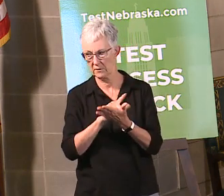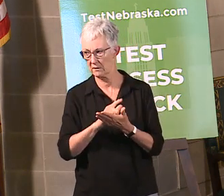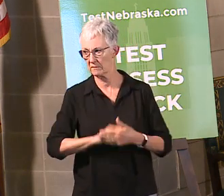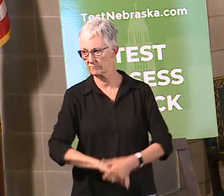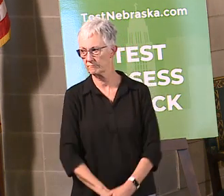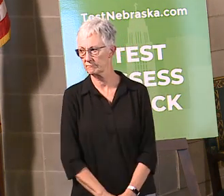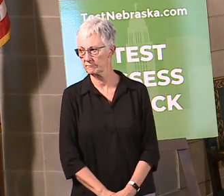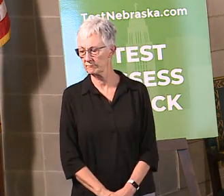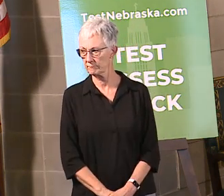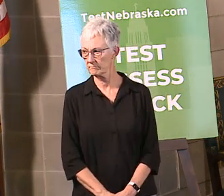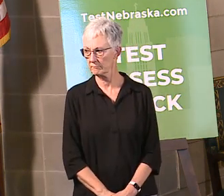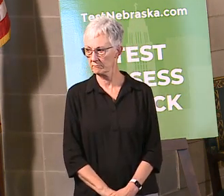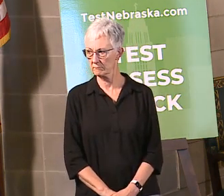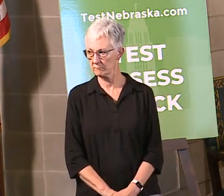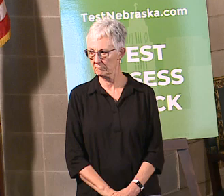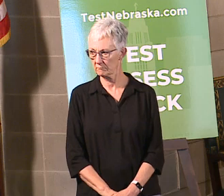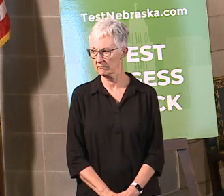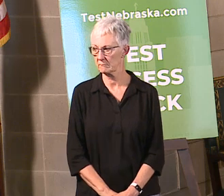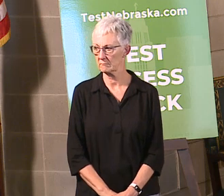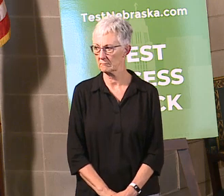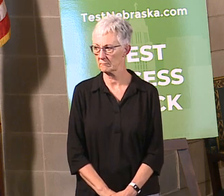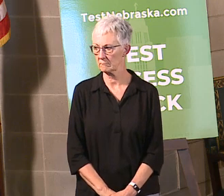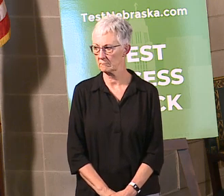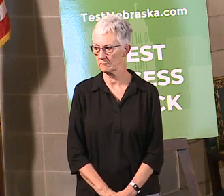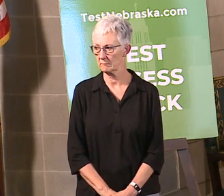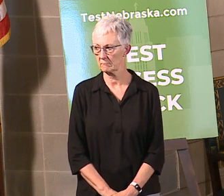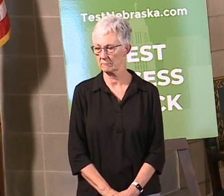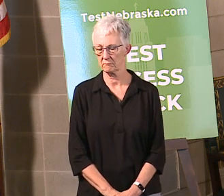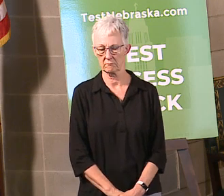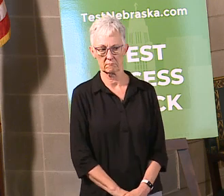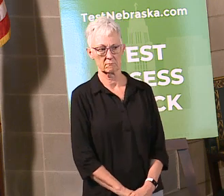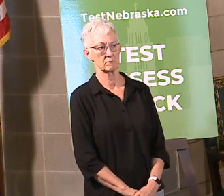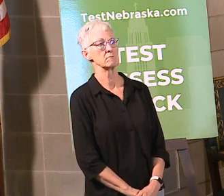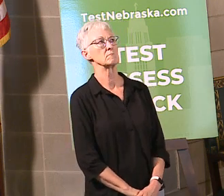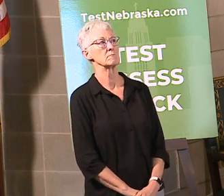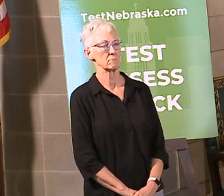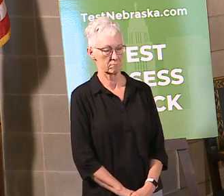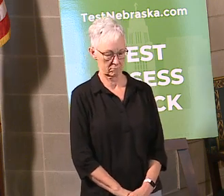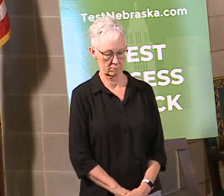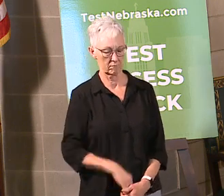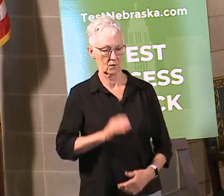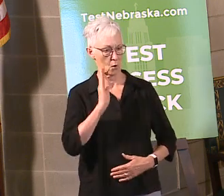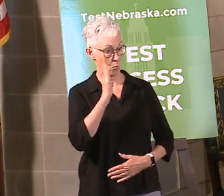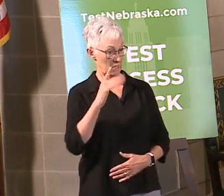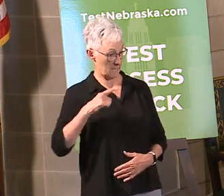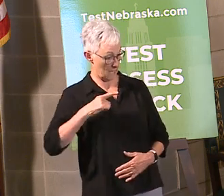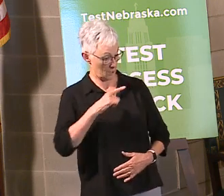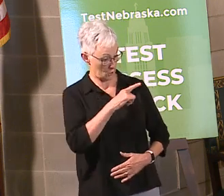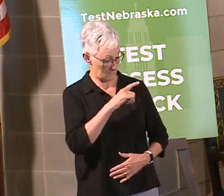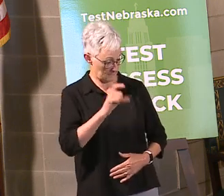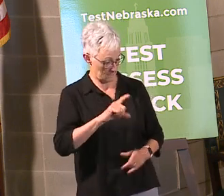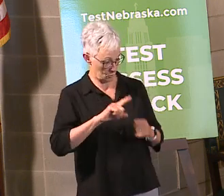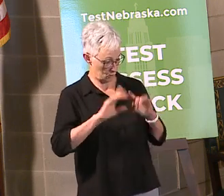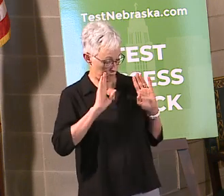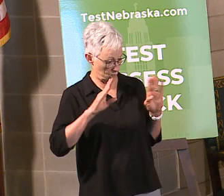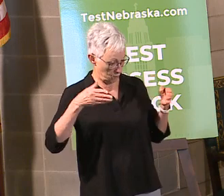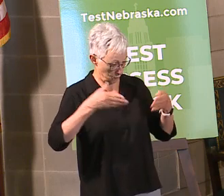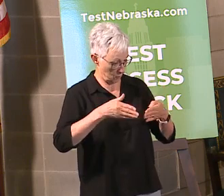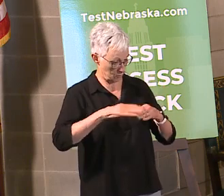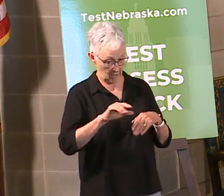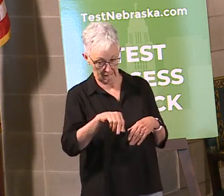He also would like to know, are there other virus-related needs that the legislature will need to address? Are there other virus-related needs that the legislature will need to